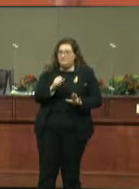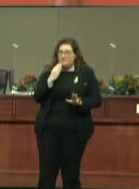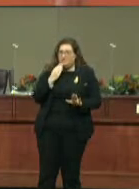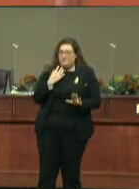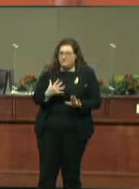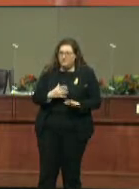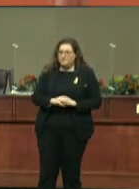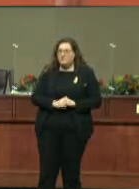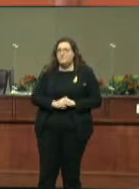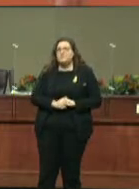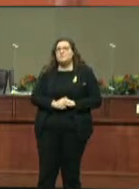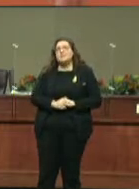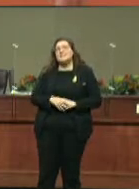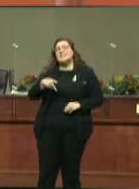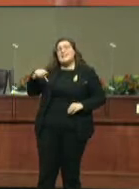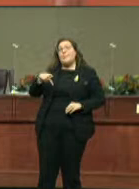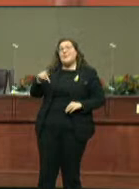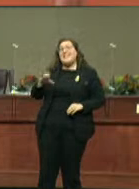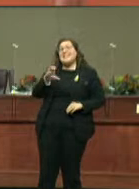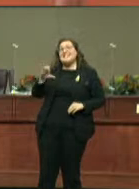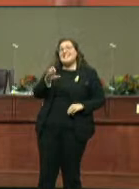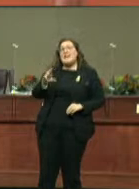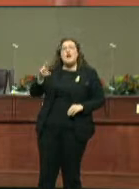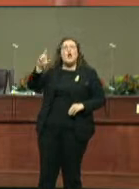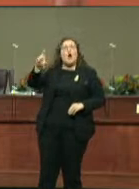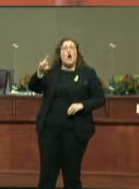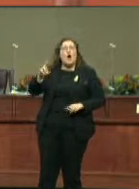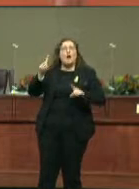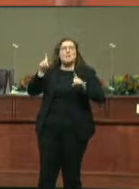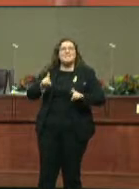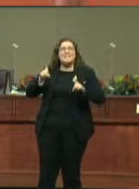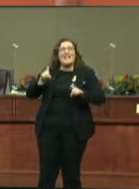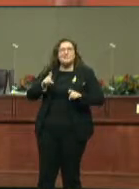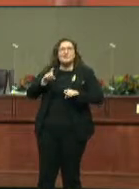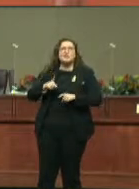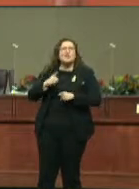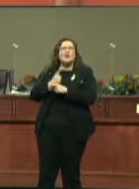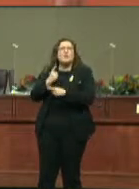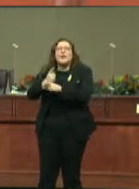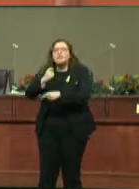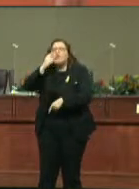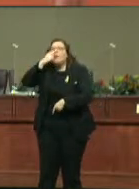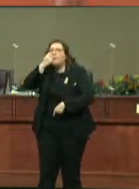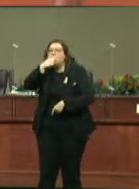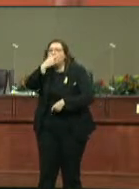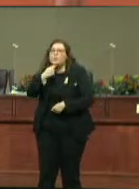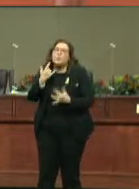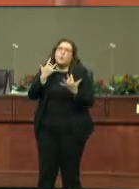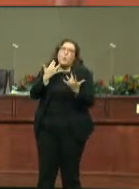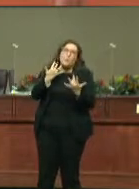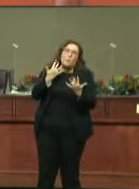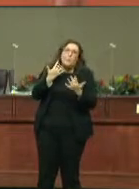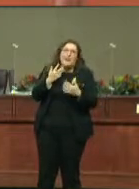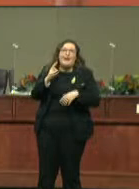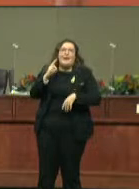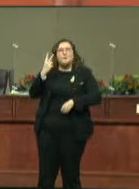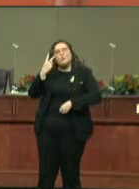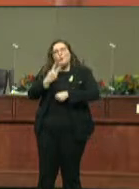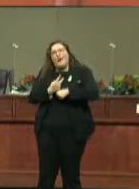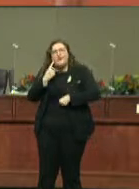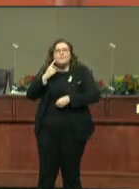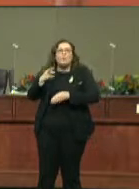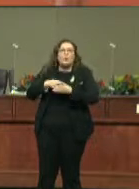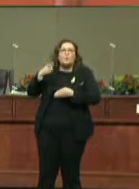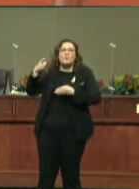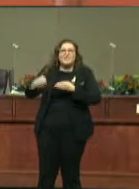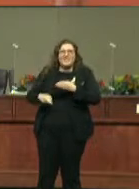This is the PCR number of tests in our county. The mayor also explained to you and mentioned how we have increased the number of testing